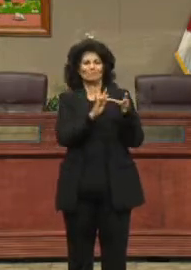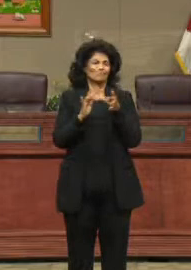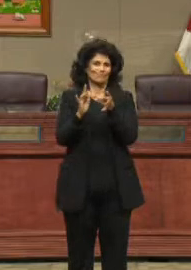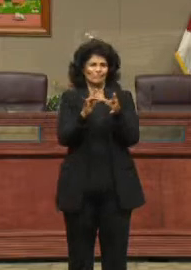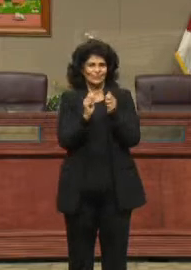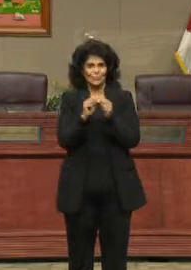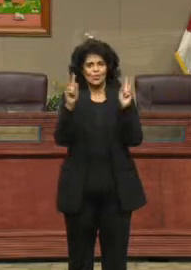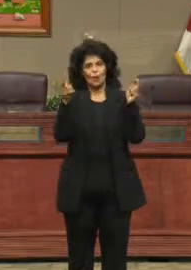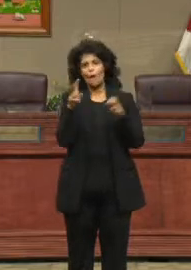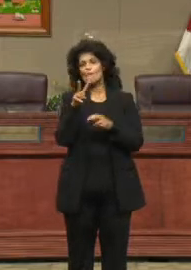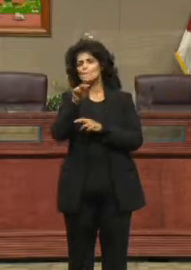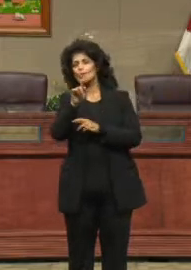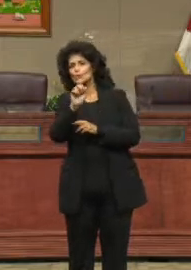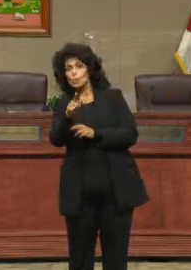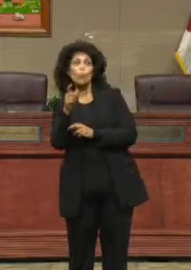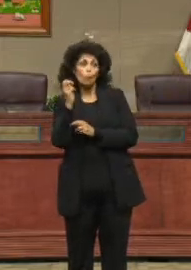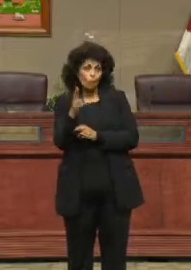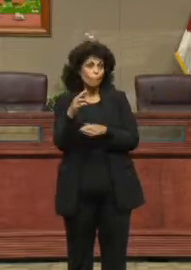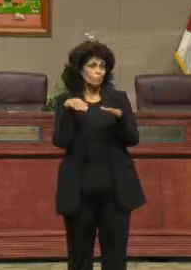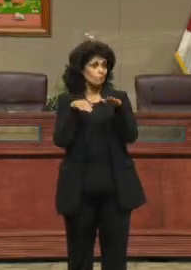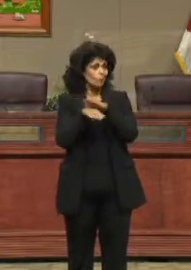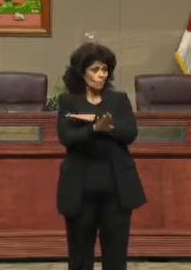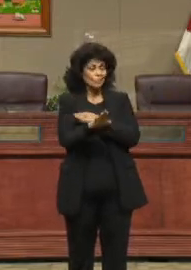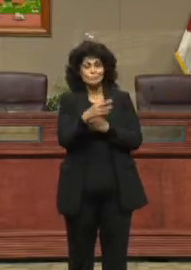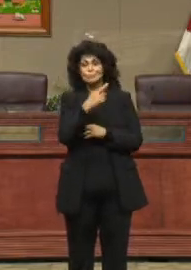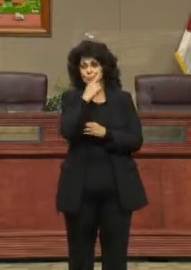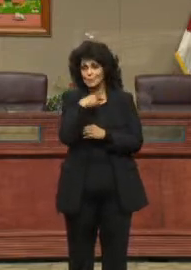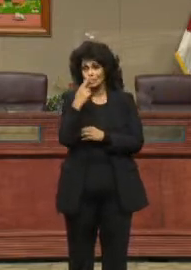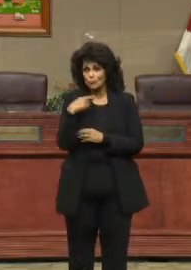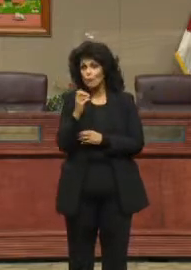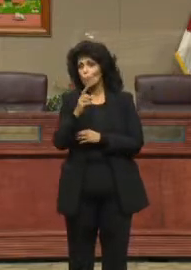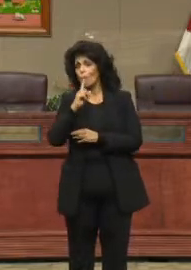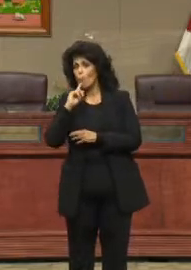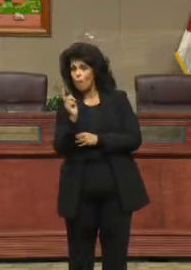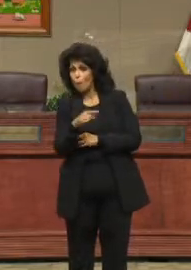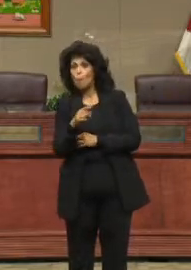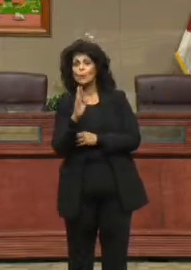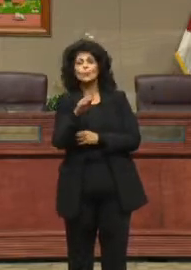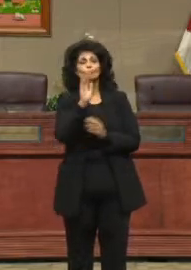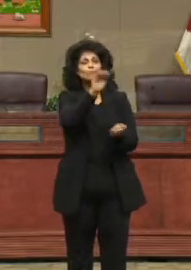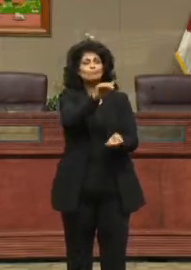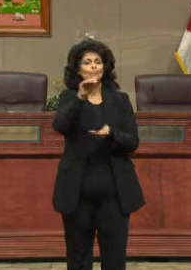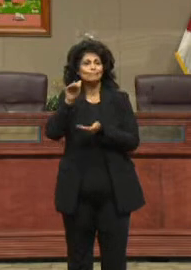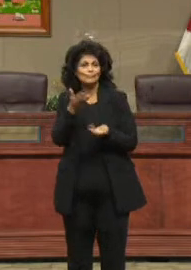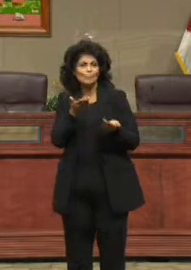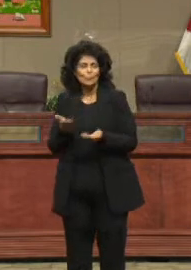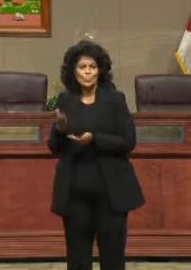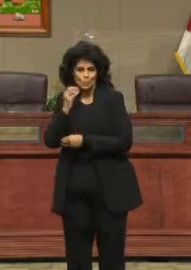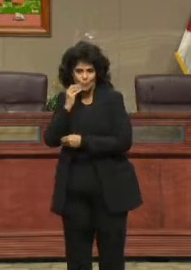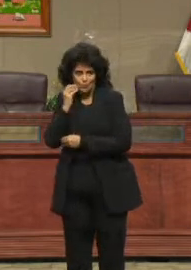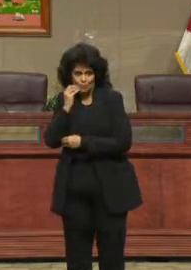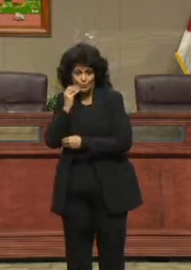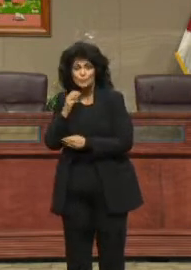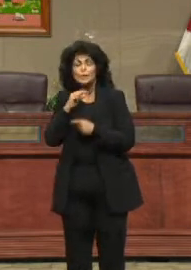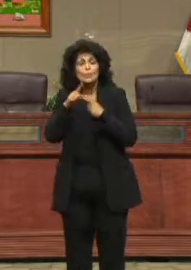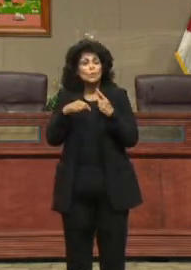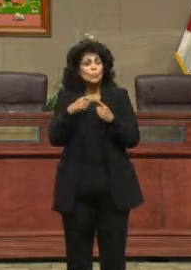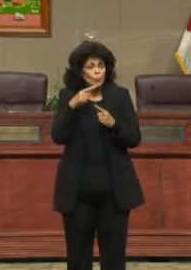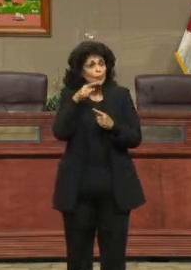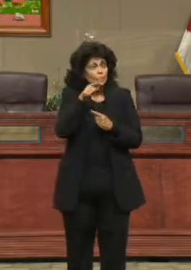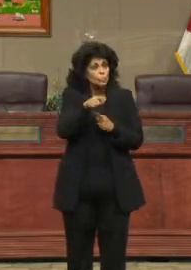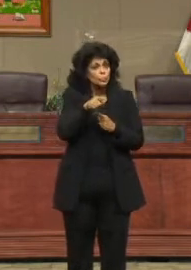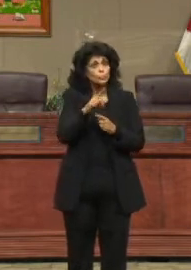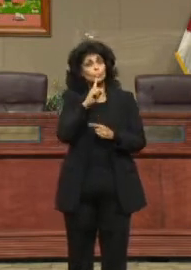community. When you order takeout or delivery on April the 7th, we ask that you please share your experiences